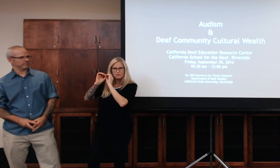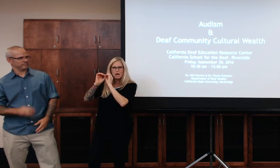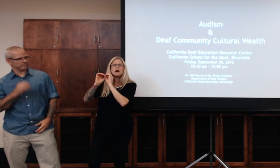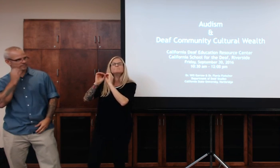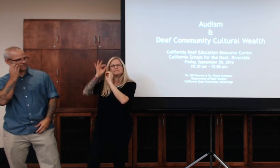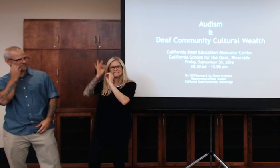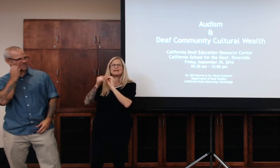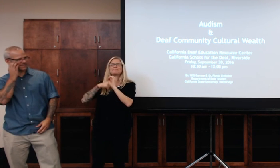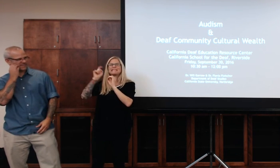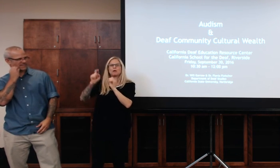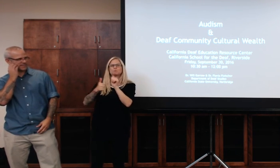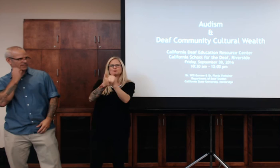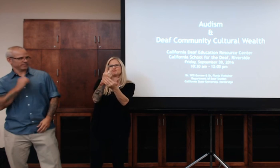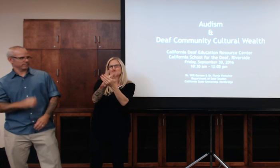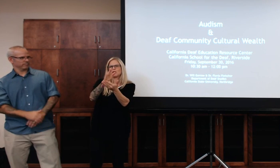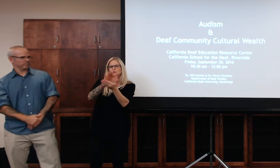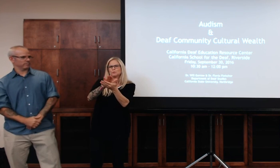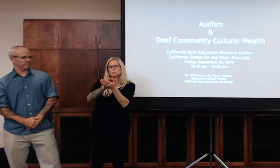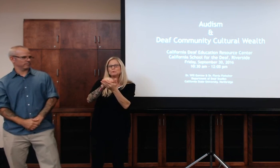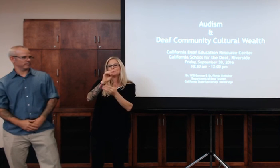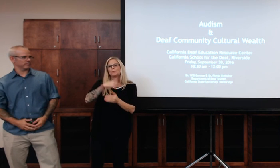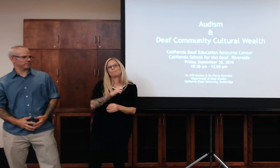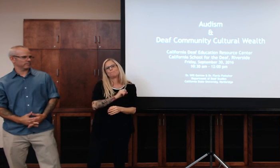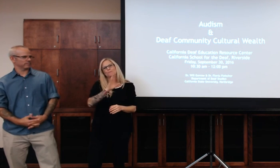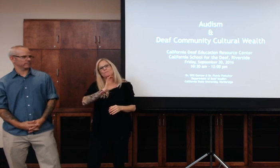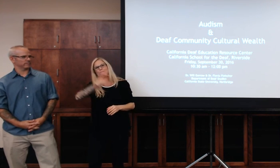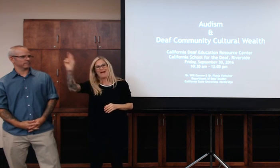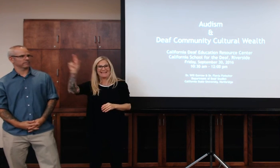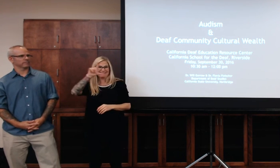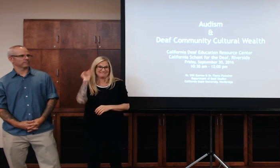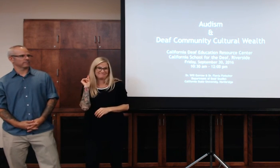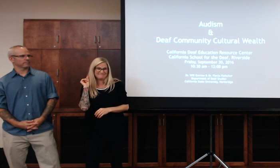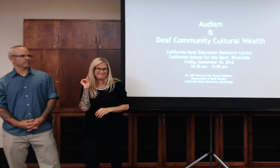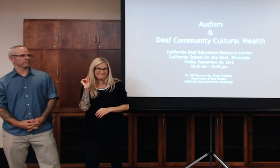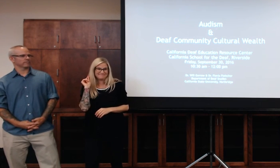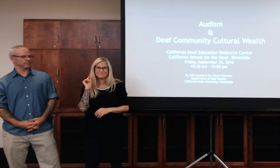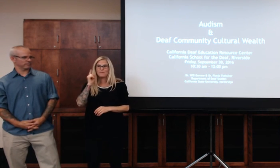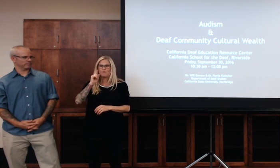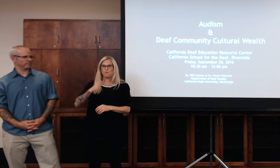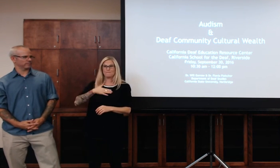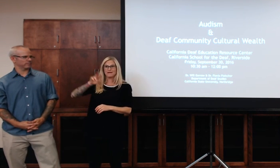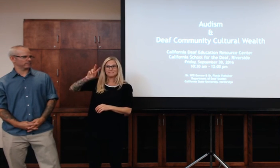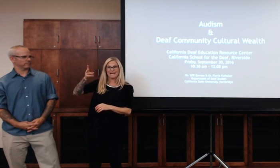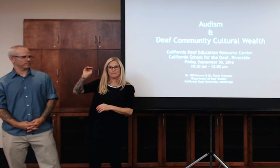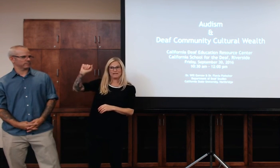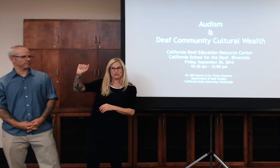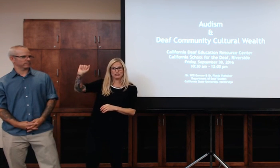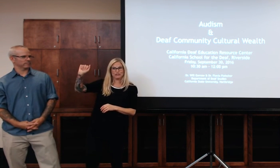a different area, and I needed to pursue my grad school degree. So I went back to Gallaudet for my second